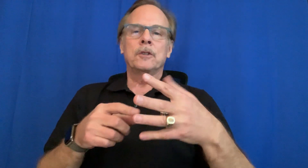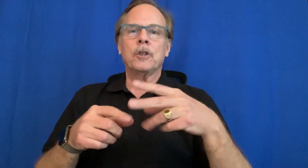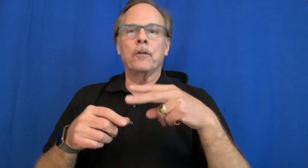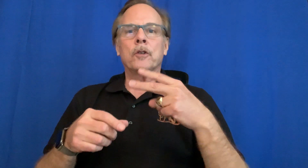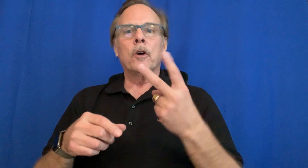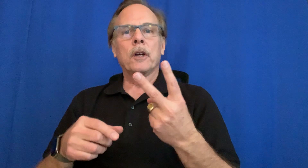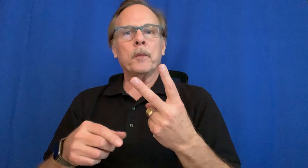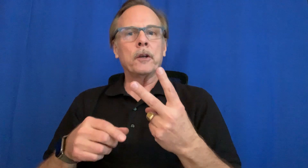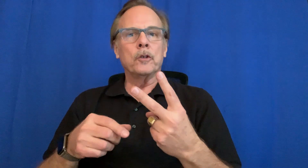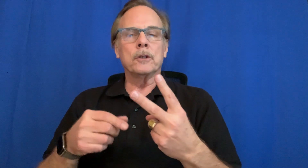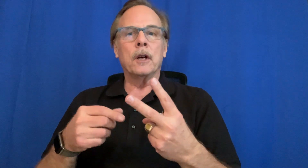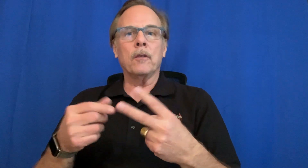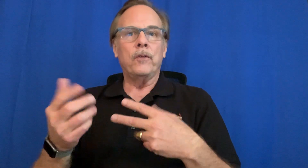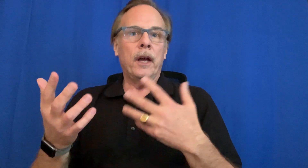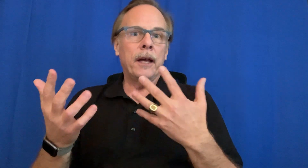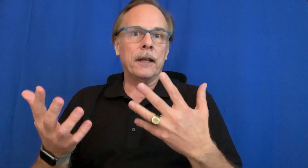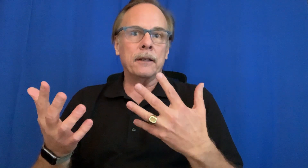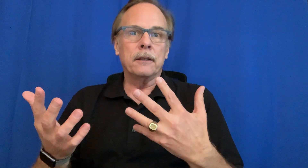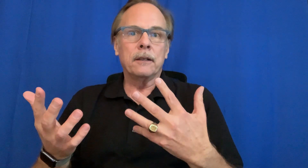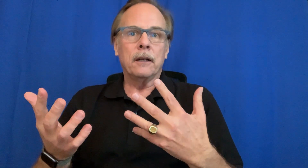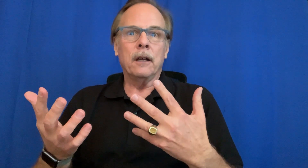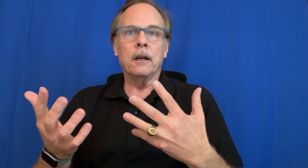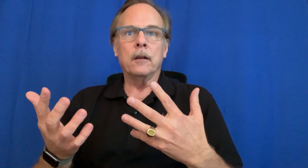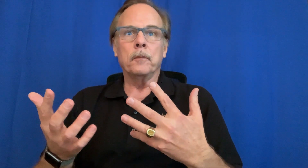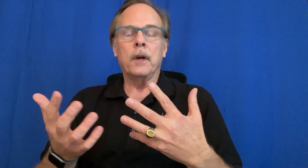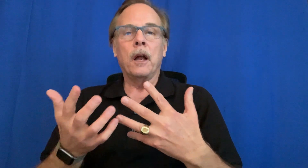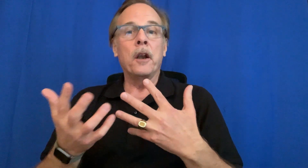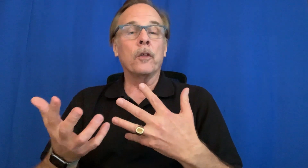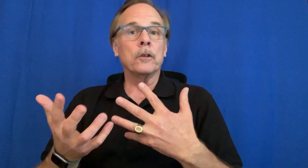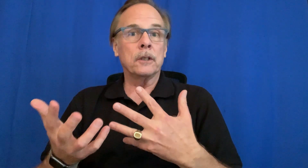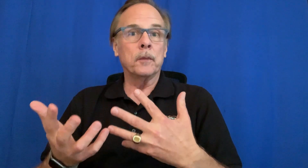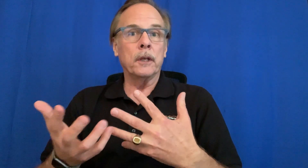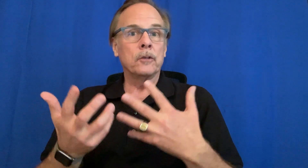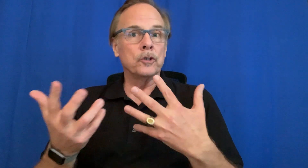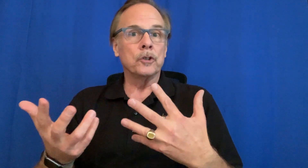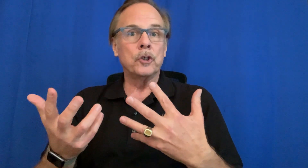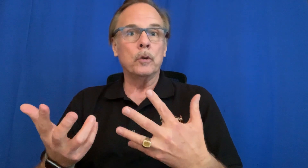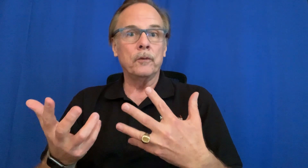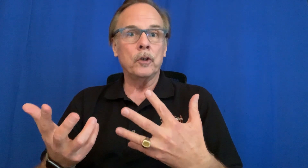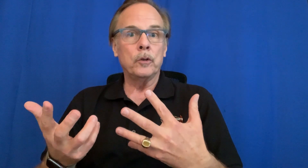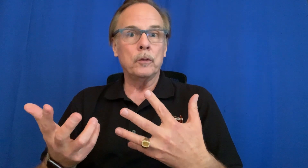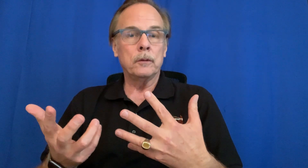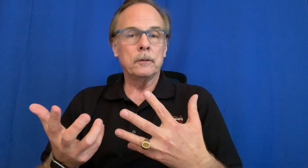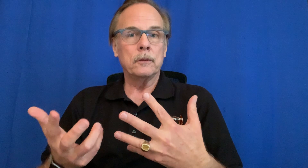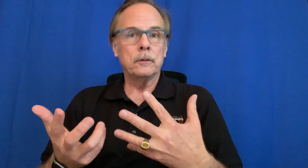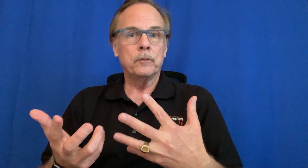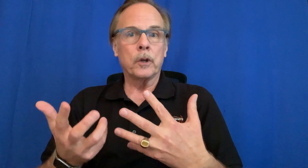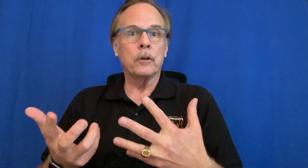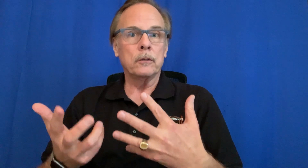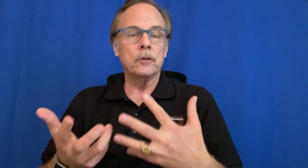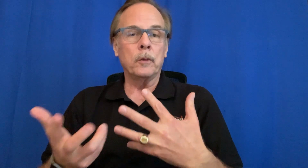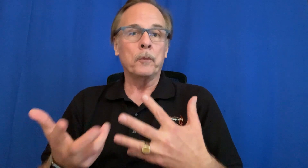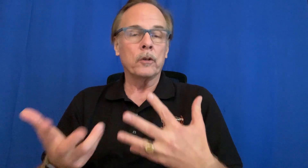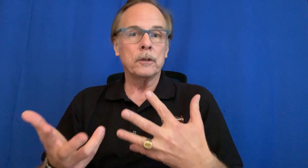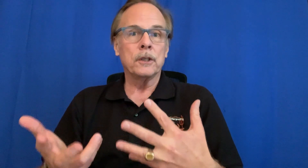so if you're talking about yourself and another sibling, there's just 2 of you, a brother and sister in